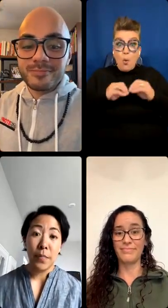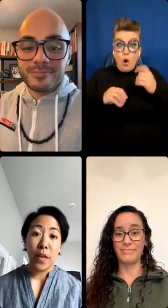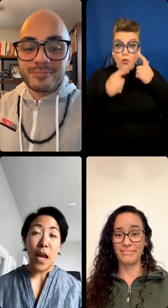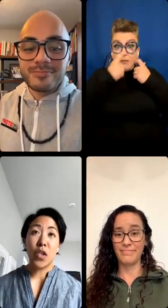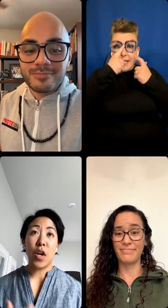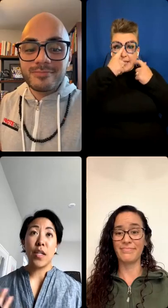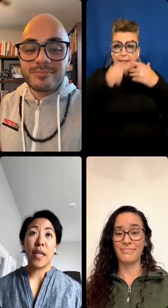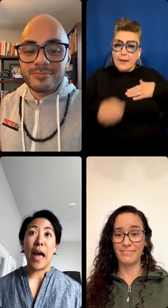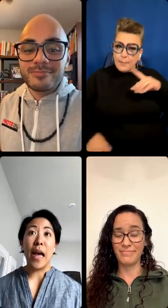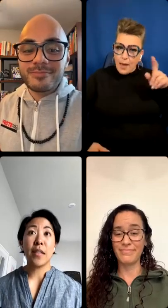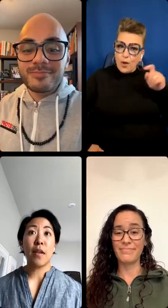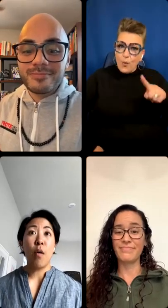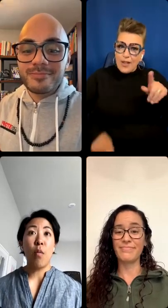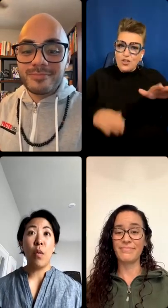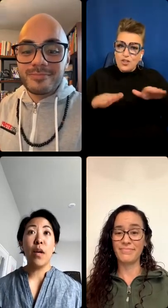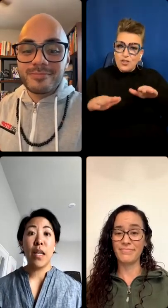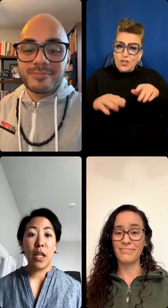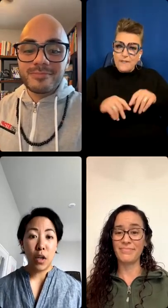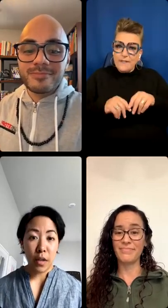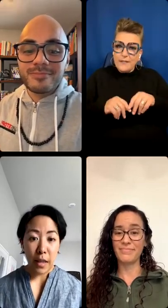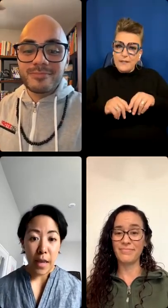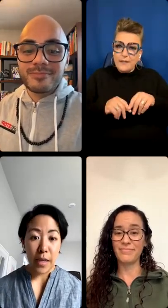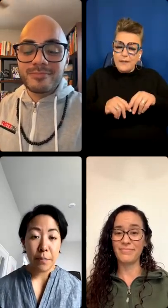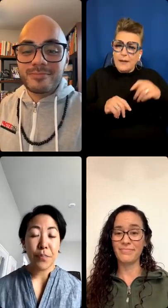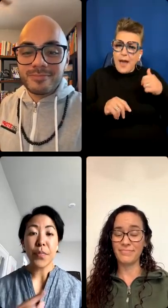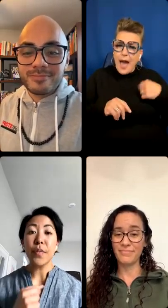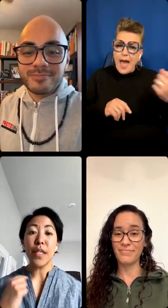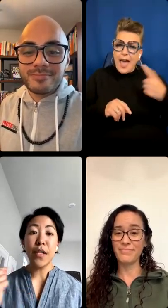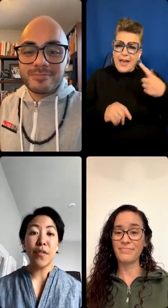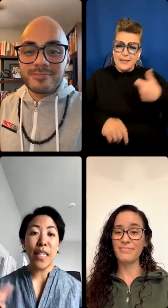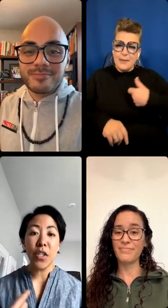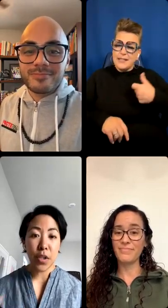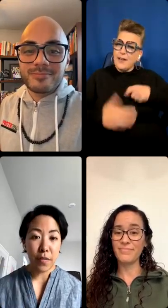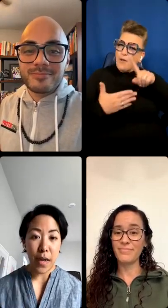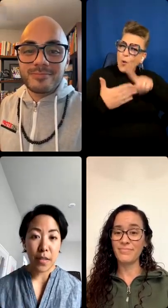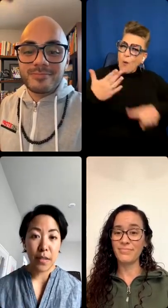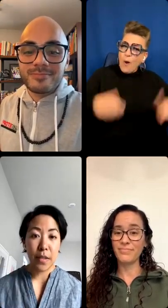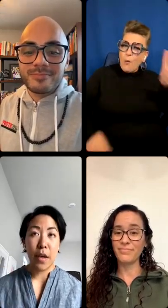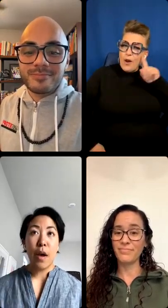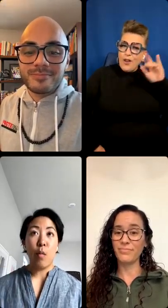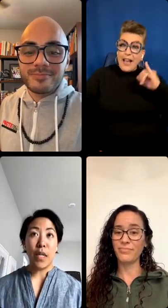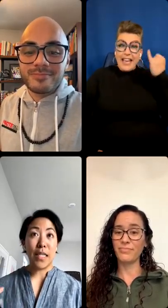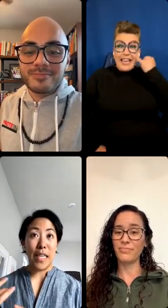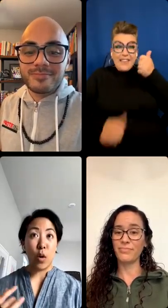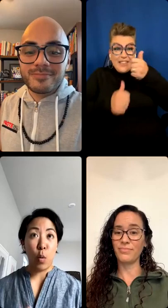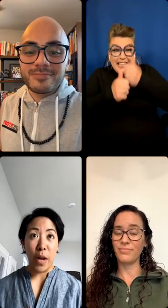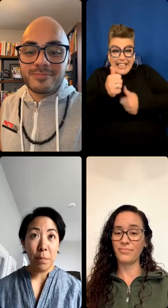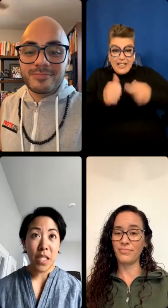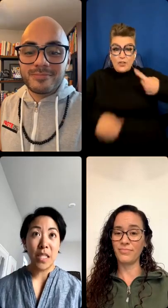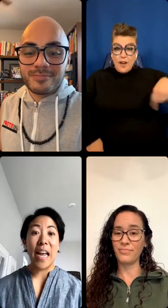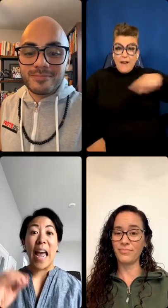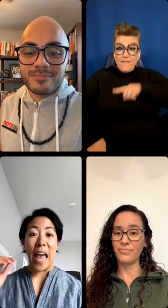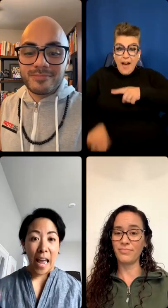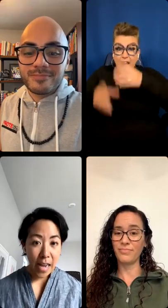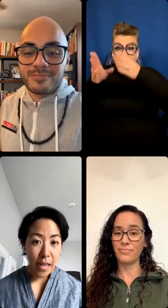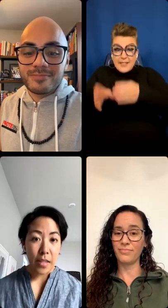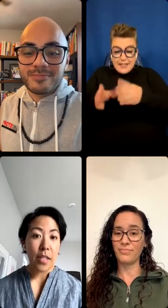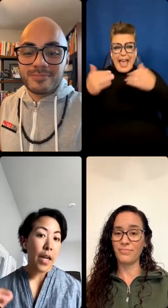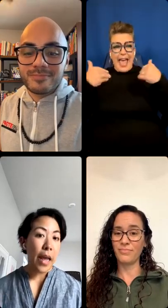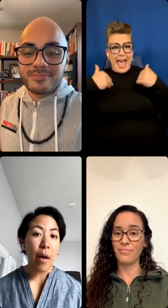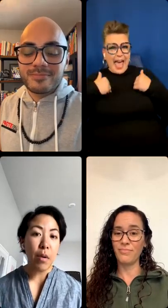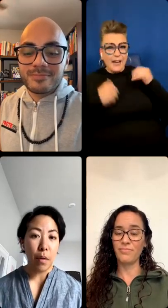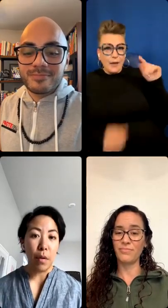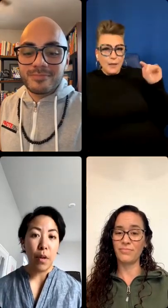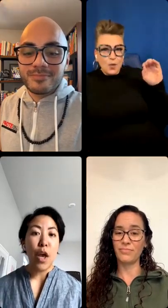shift. I started to ask, what would it look like if each of us was equipped